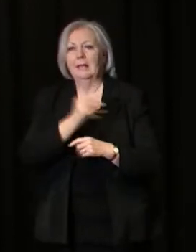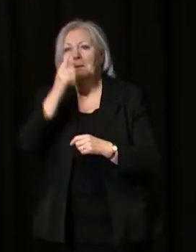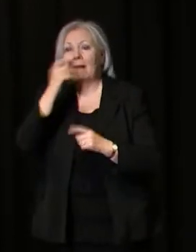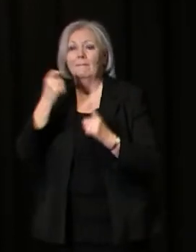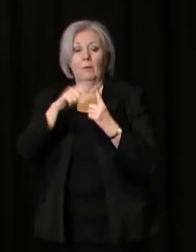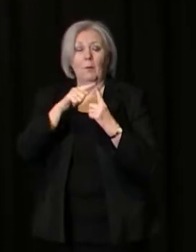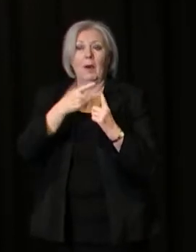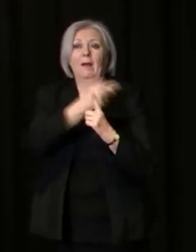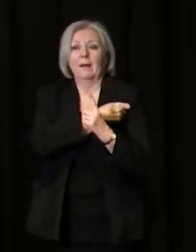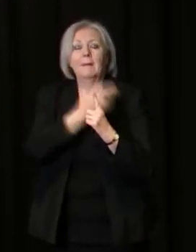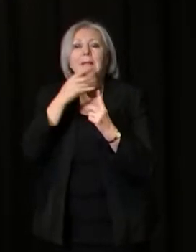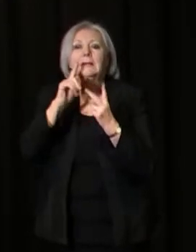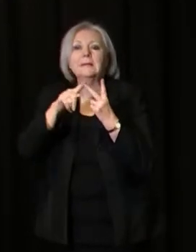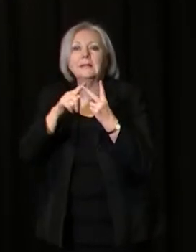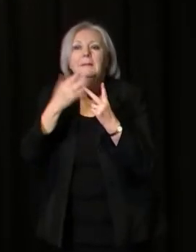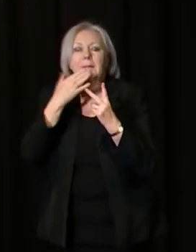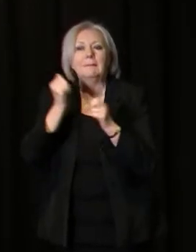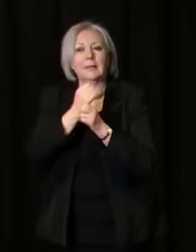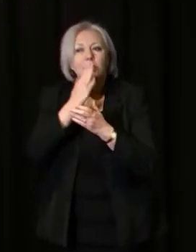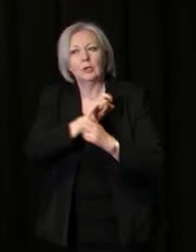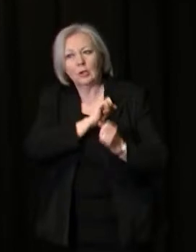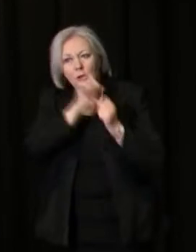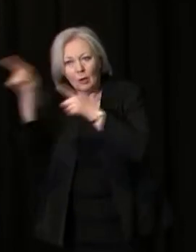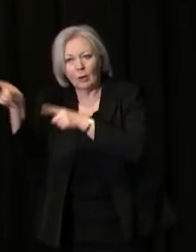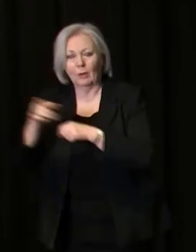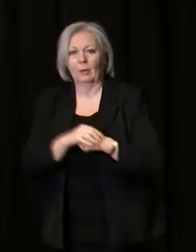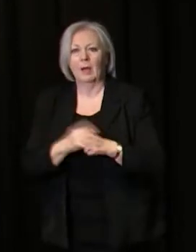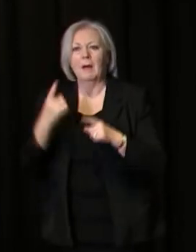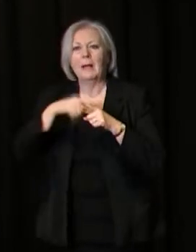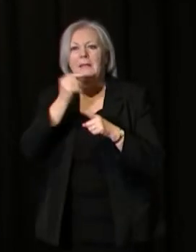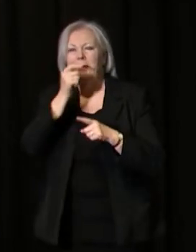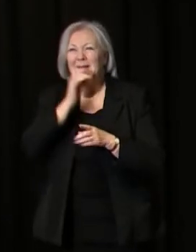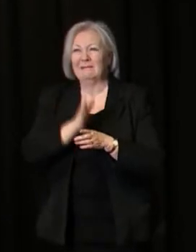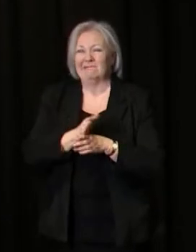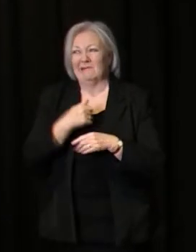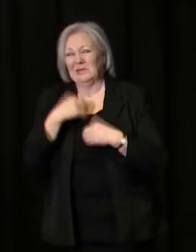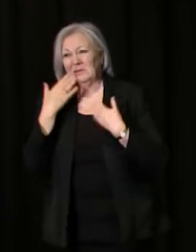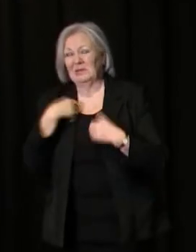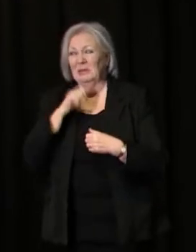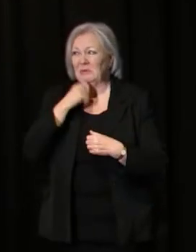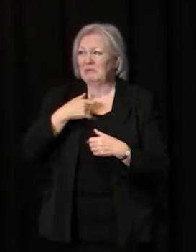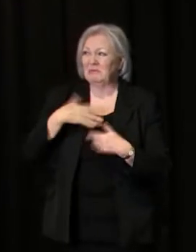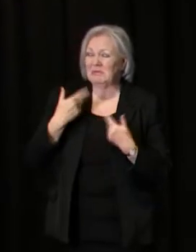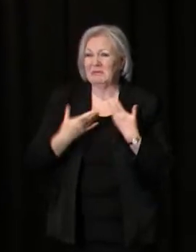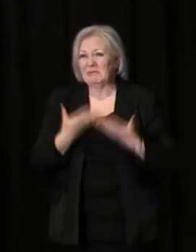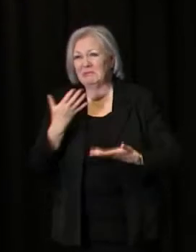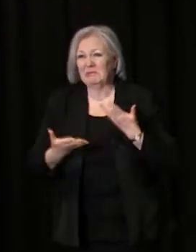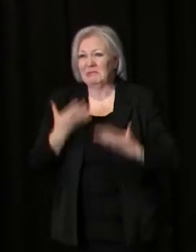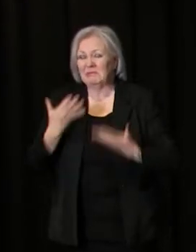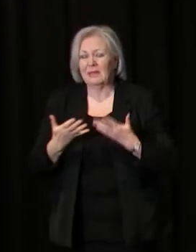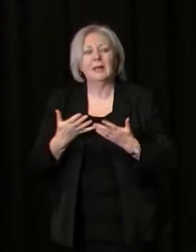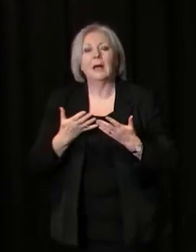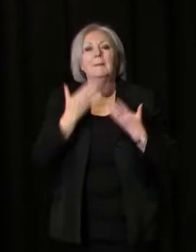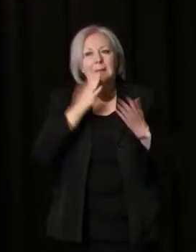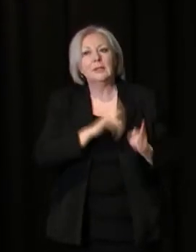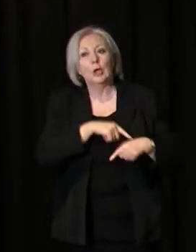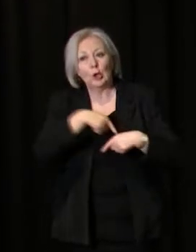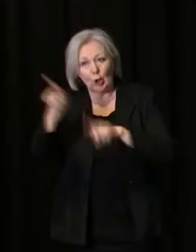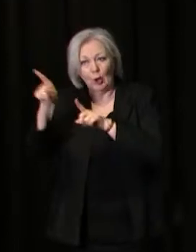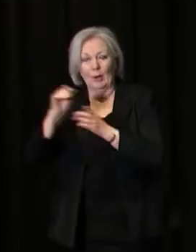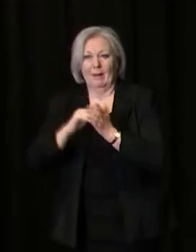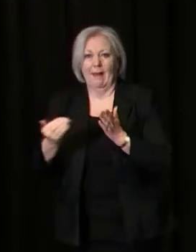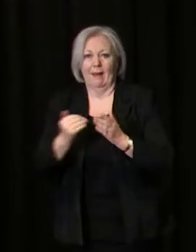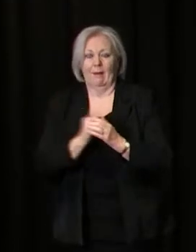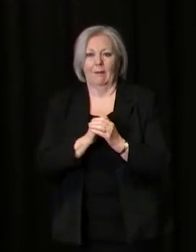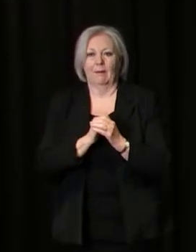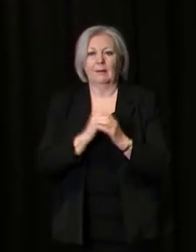turn up, to bring that appointment forward if they can. And also for people who are sitting on the fence and wondering, will I, won't I, for every reason, for all